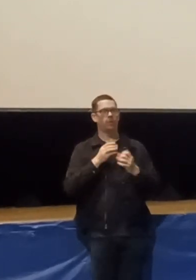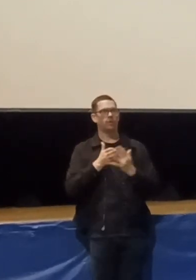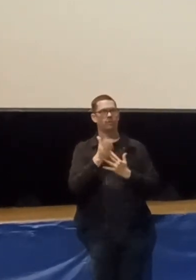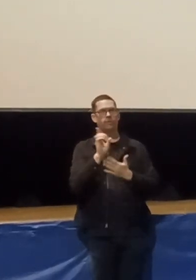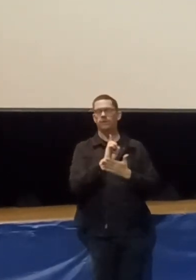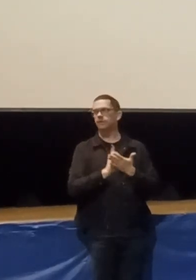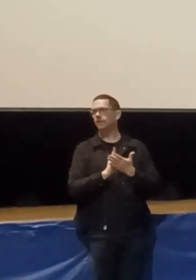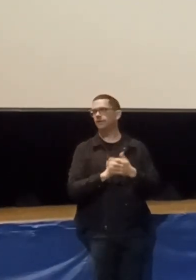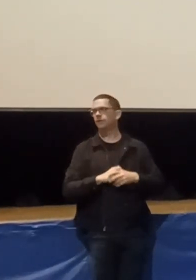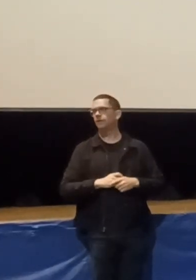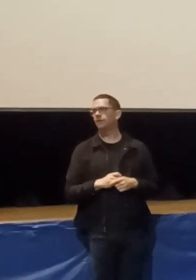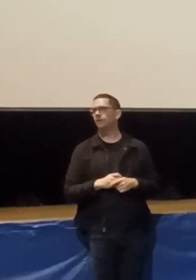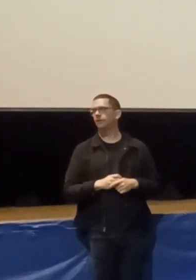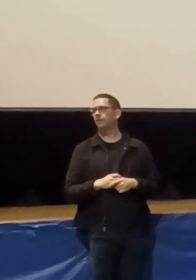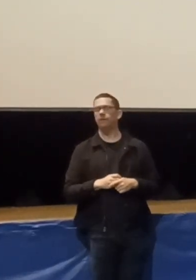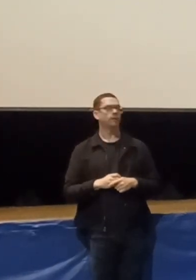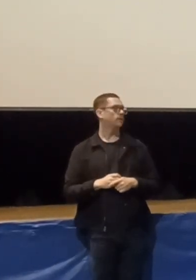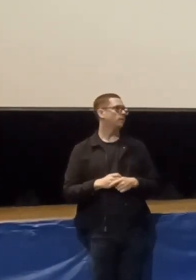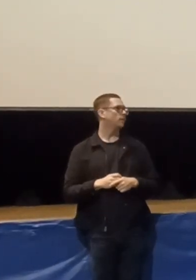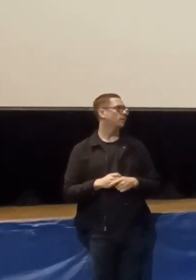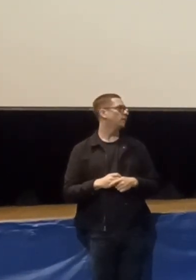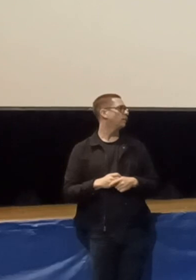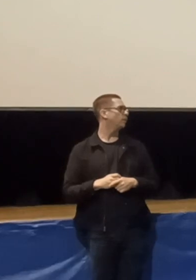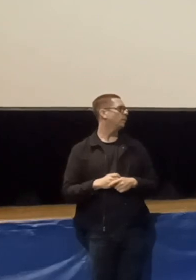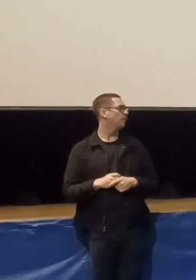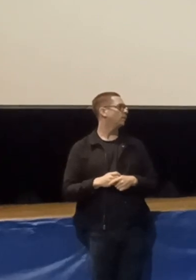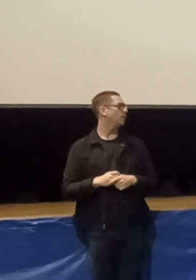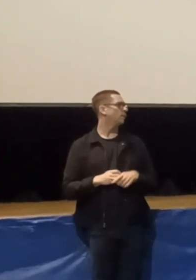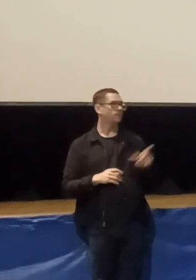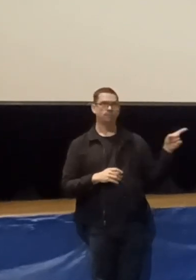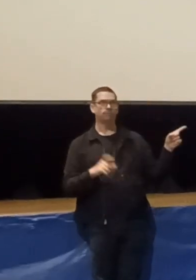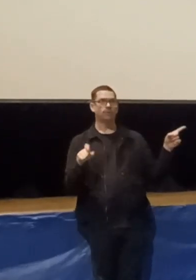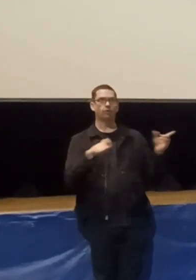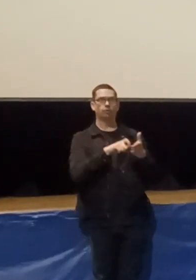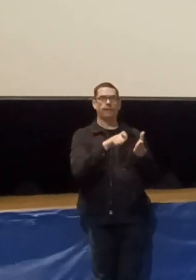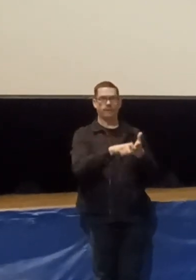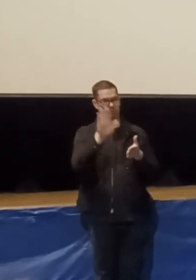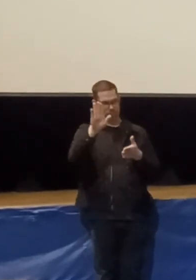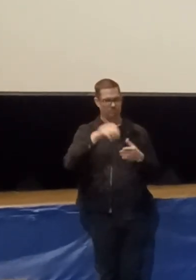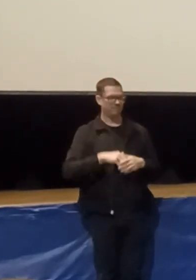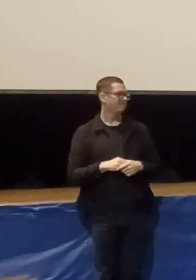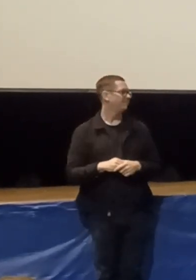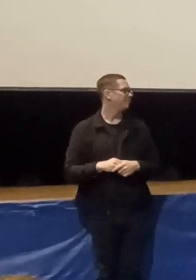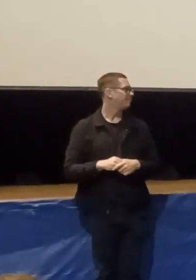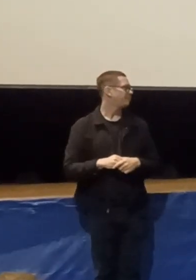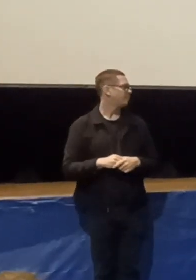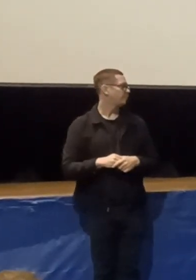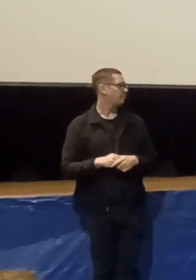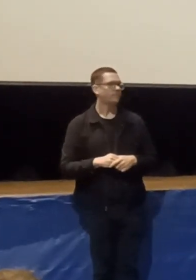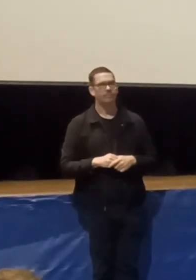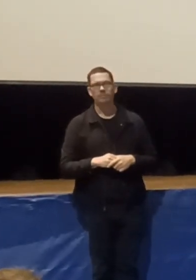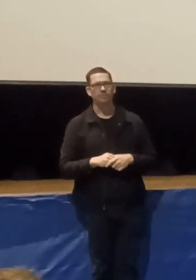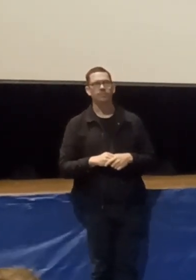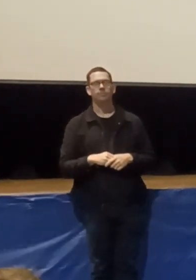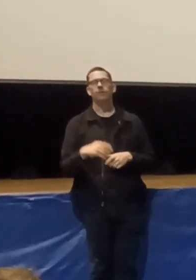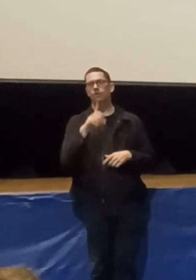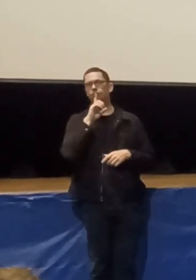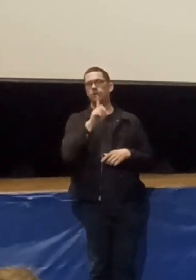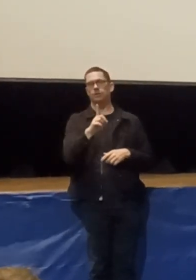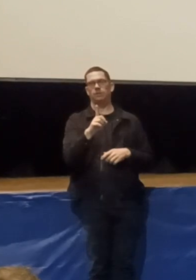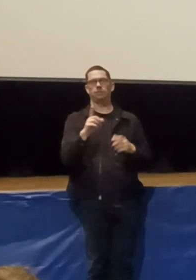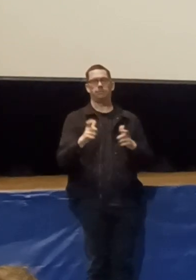city. Y'all just standing right there. You need to write that down. I'm writing. No, there's a significant opportunity to make improvements